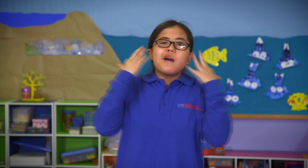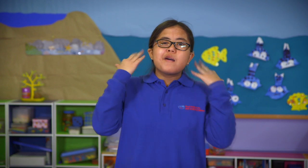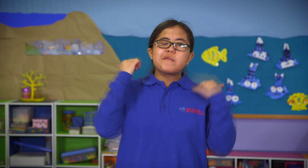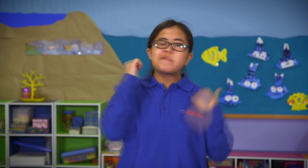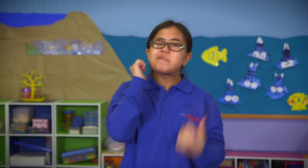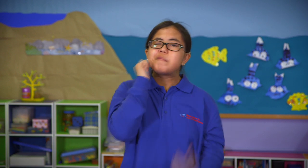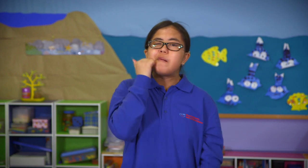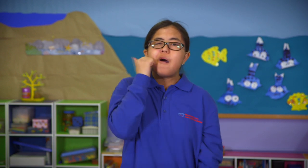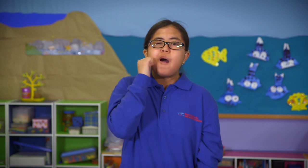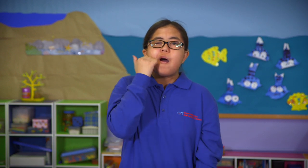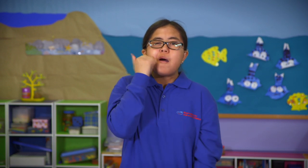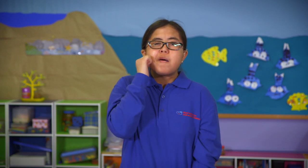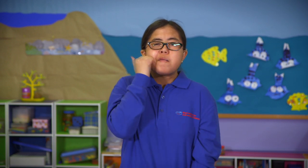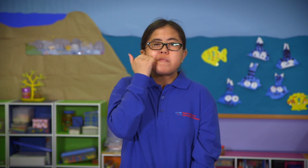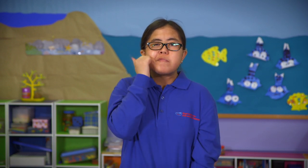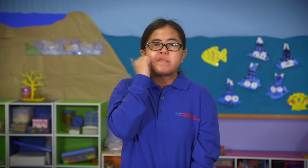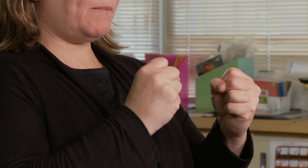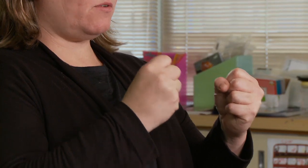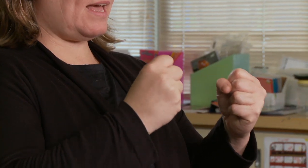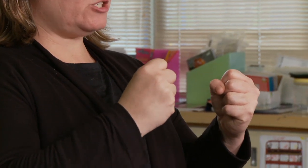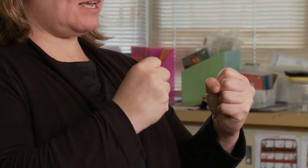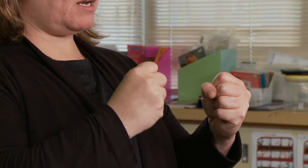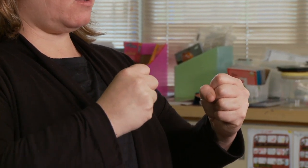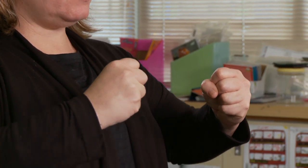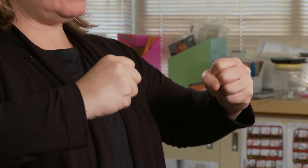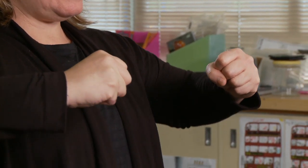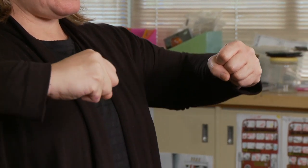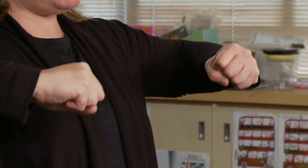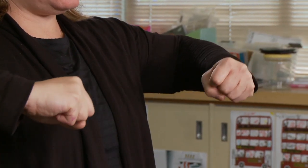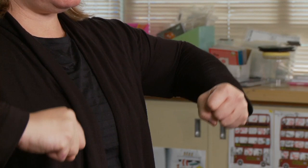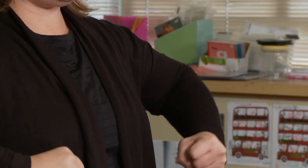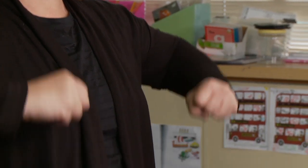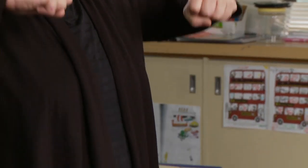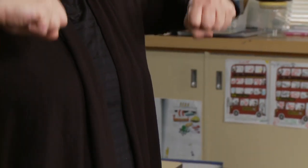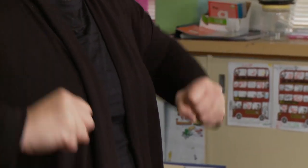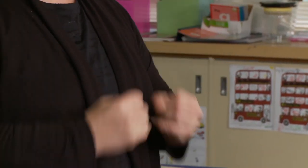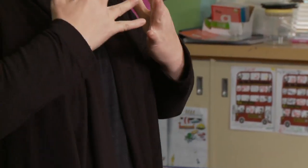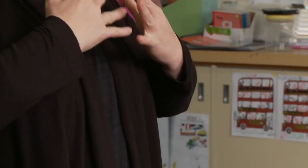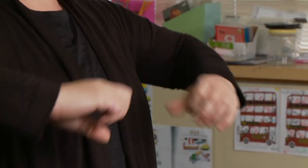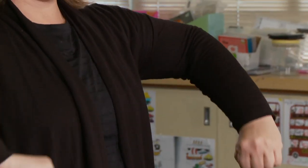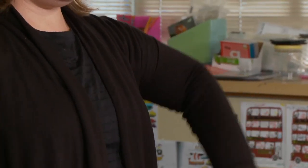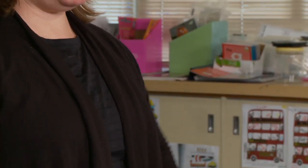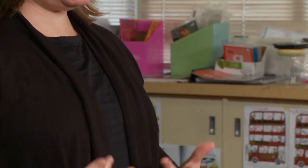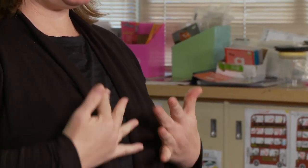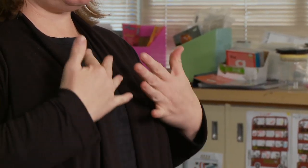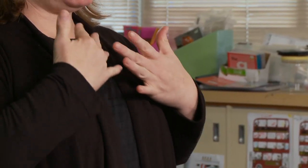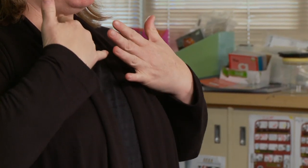up your body before warm, you start with your hand shape closed, and then it opens up in a movement as it comes up your